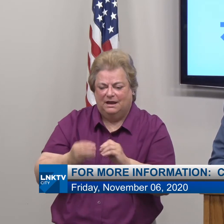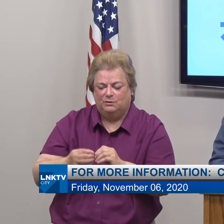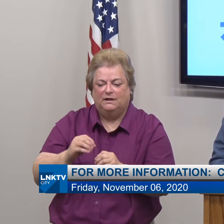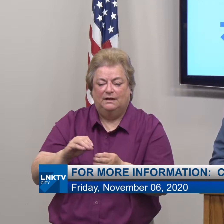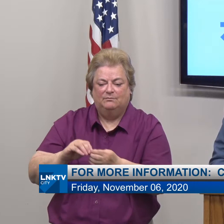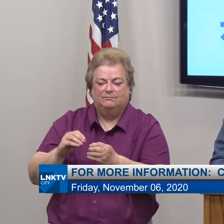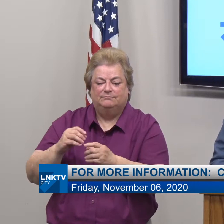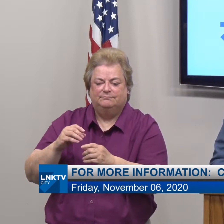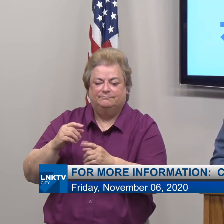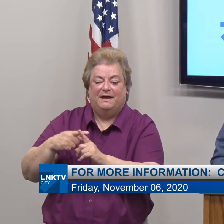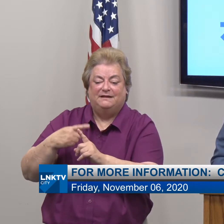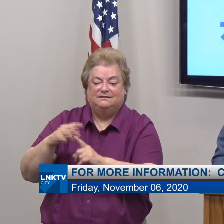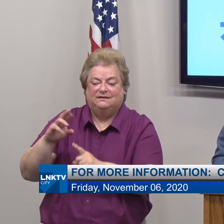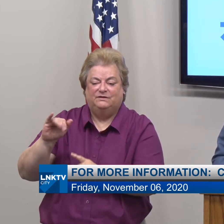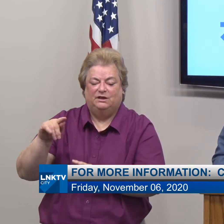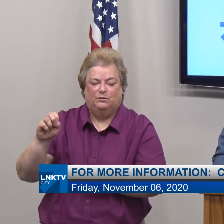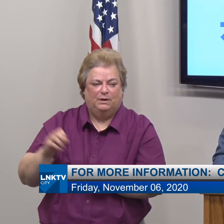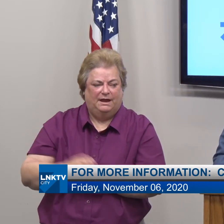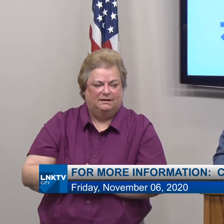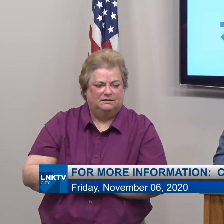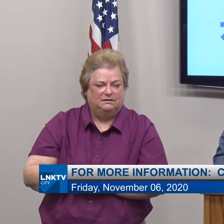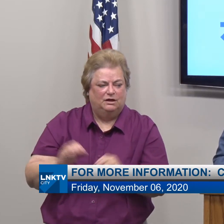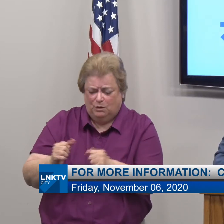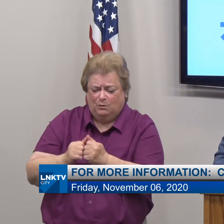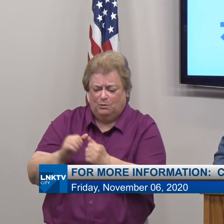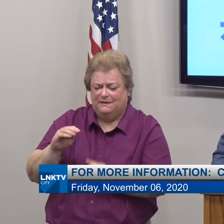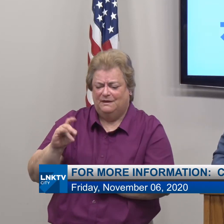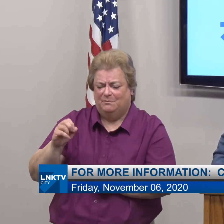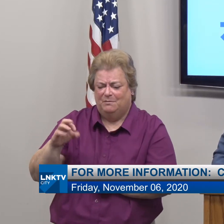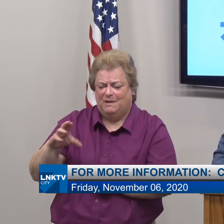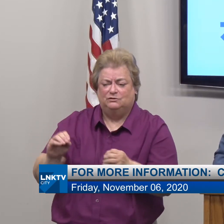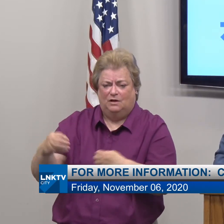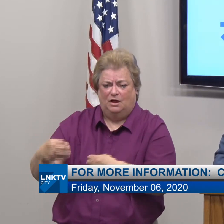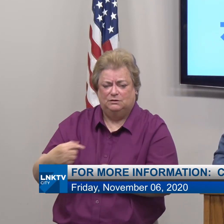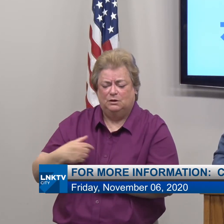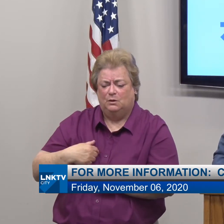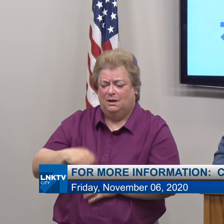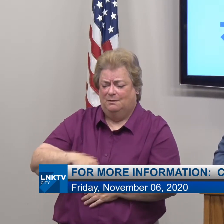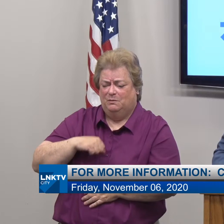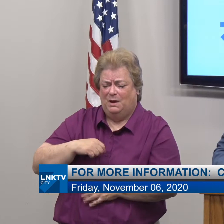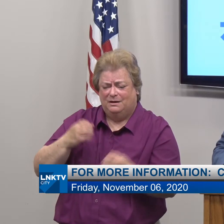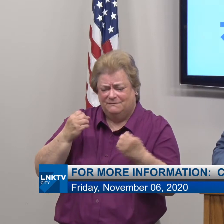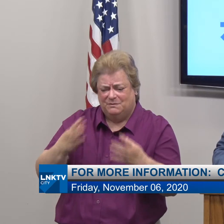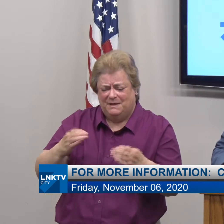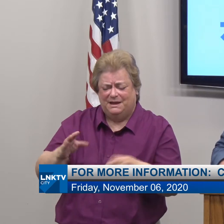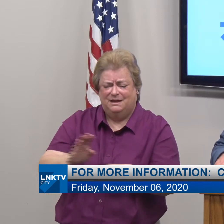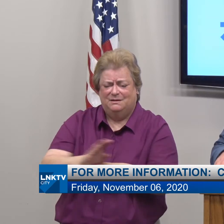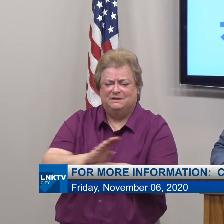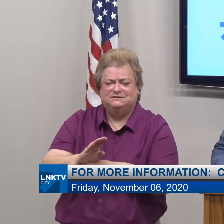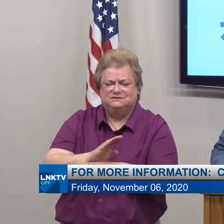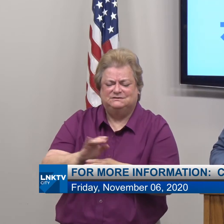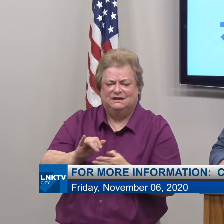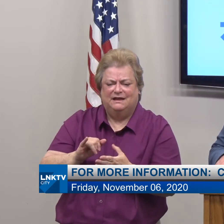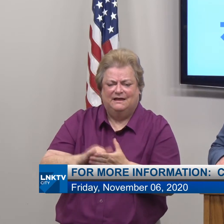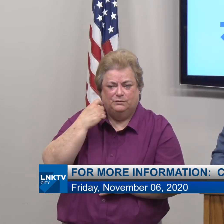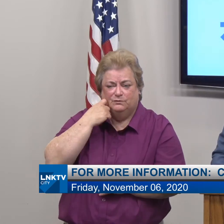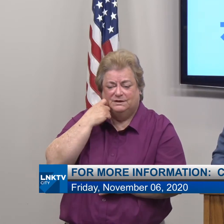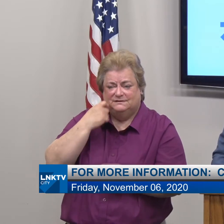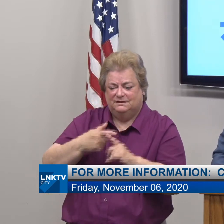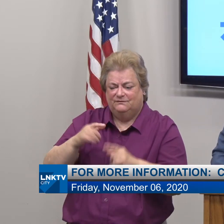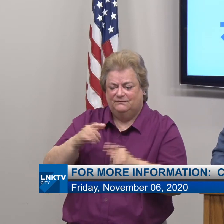rates. No one virus. We are proud of the many businesses that have we heard recently from Dr. Jeffrey